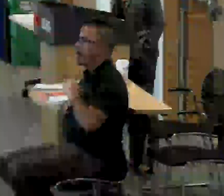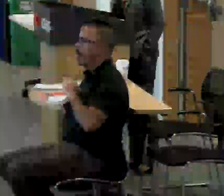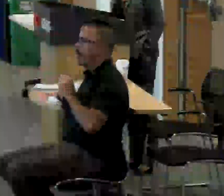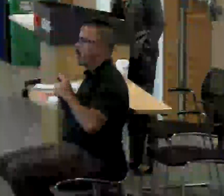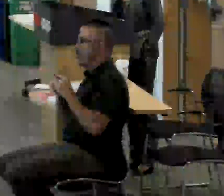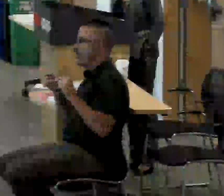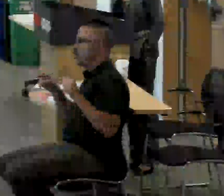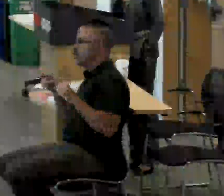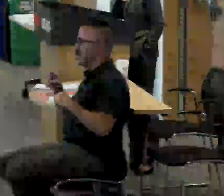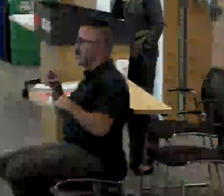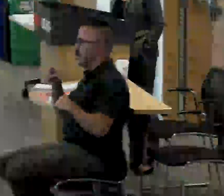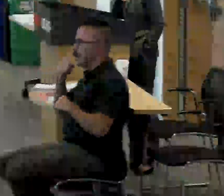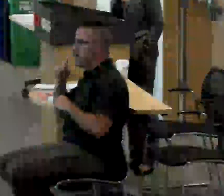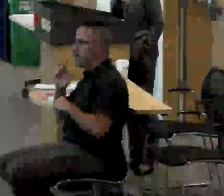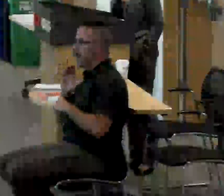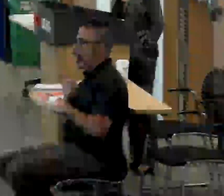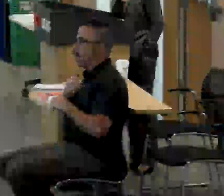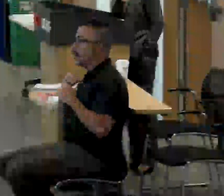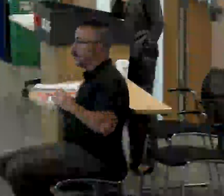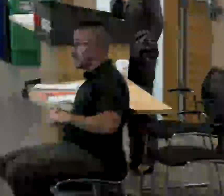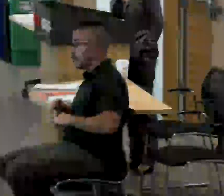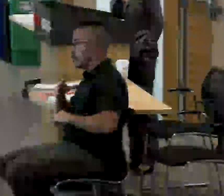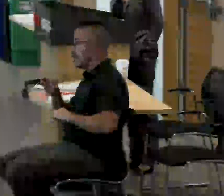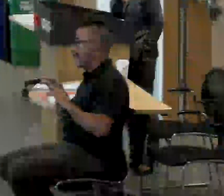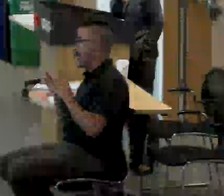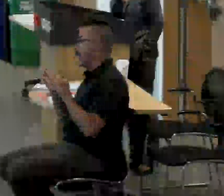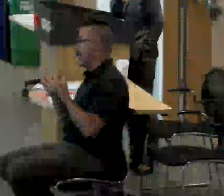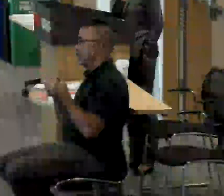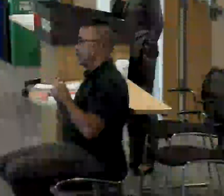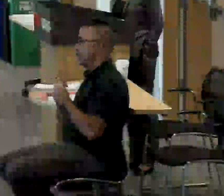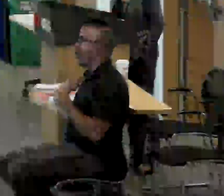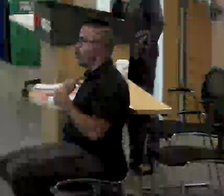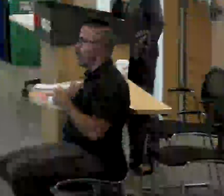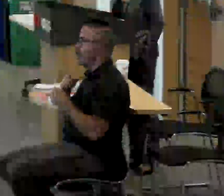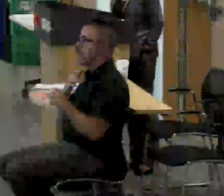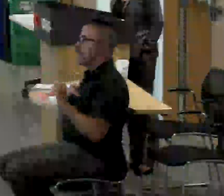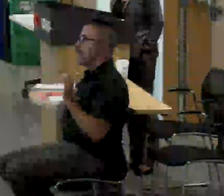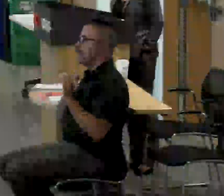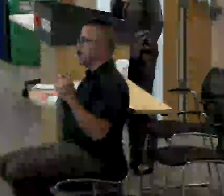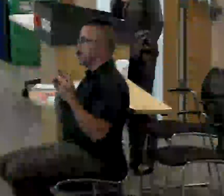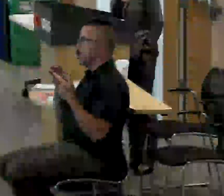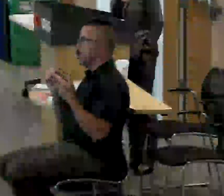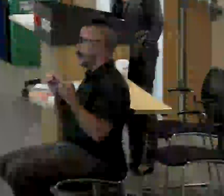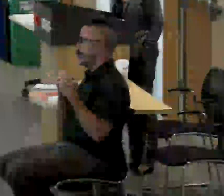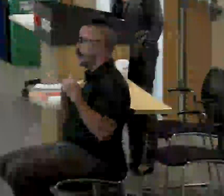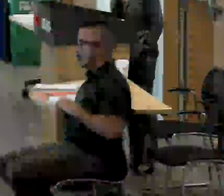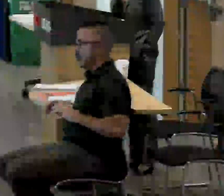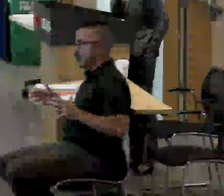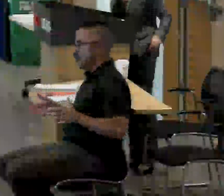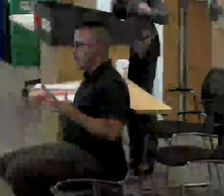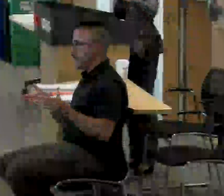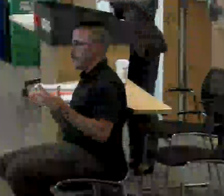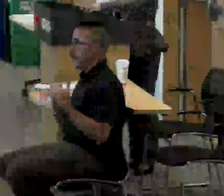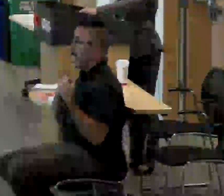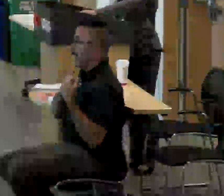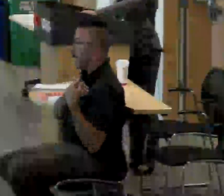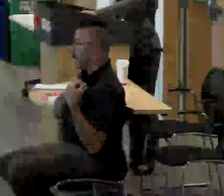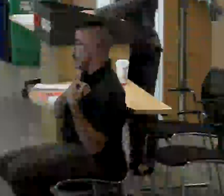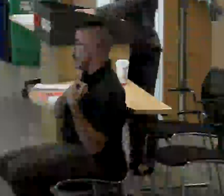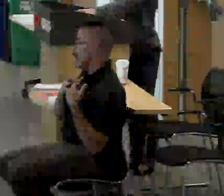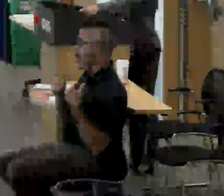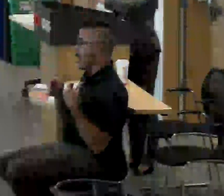and their families. We pledge to be customer-driven, accountable, and a trusted partner in providing financial services.